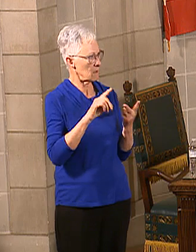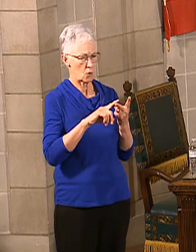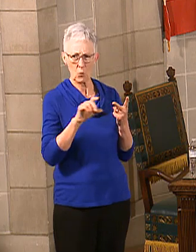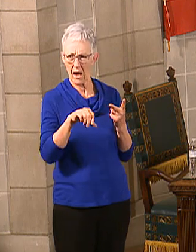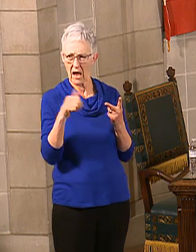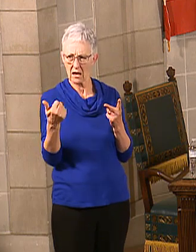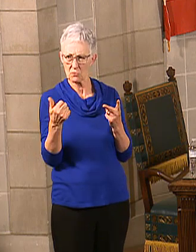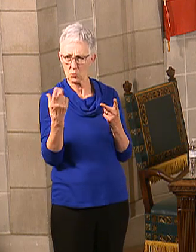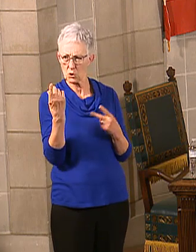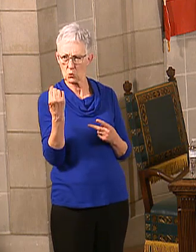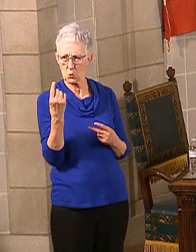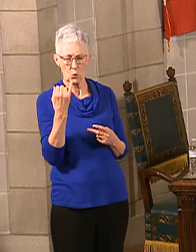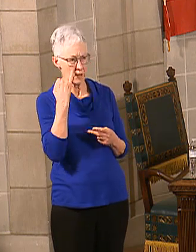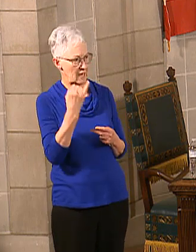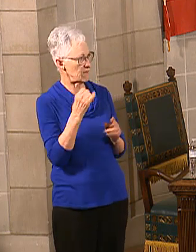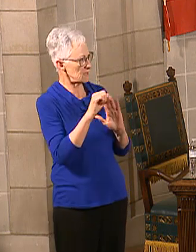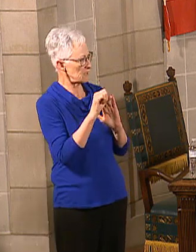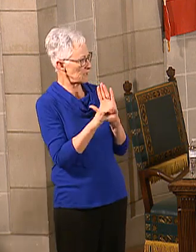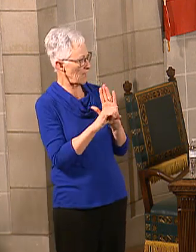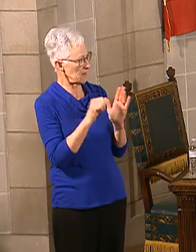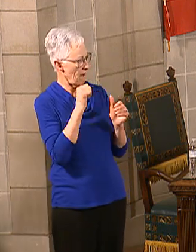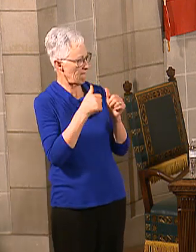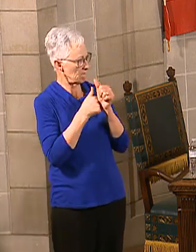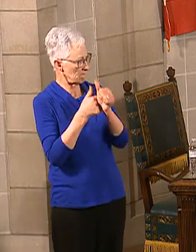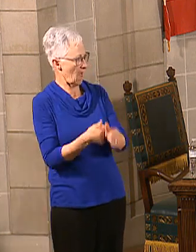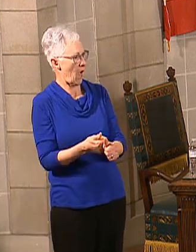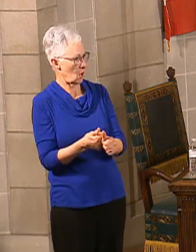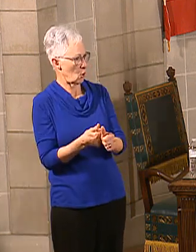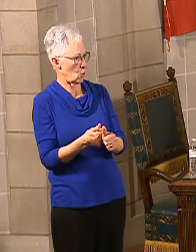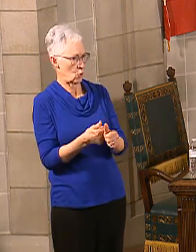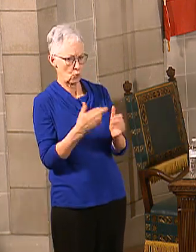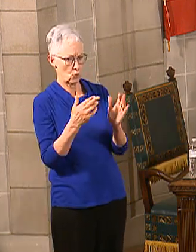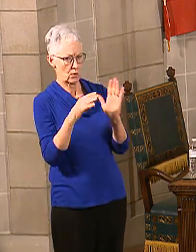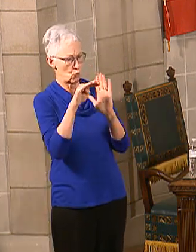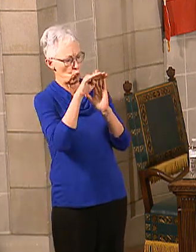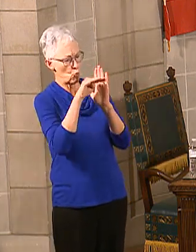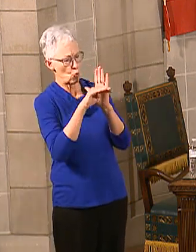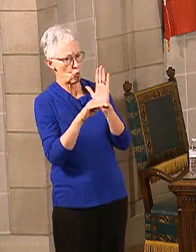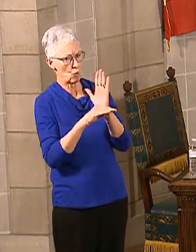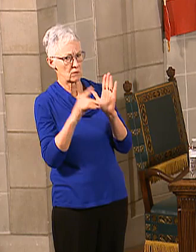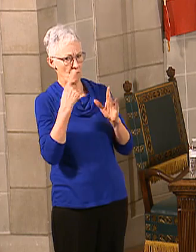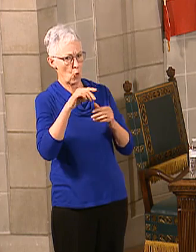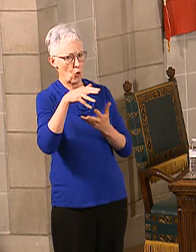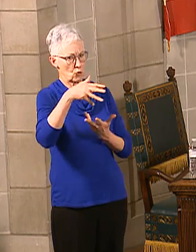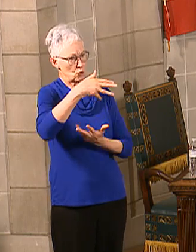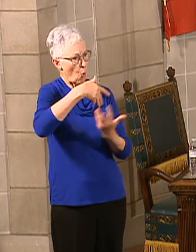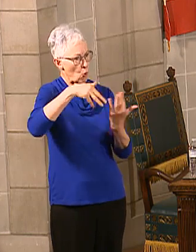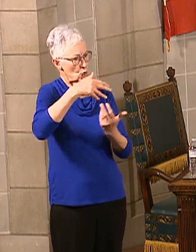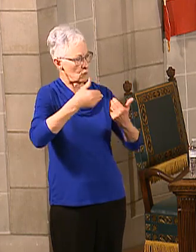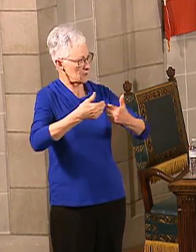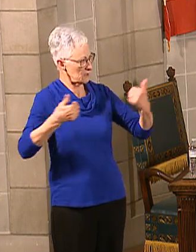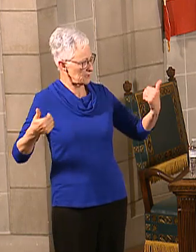do if people are not following those guidelines? So Kathy, I'll turn that first part over to you.